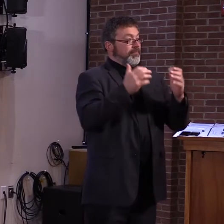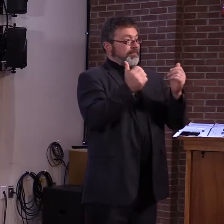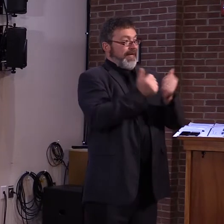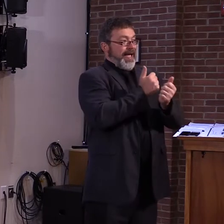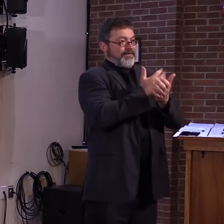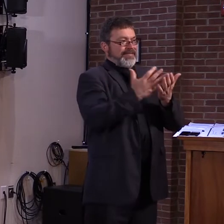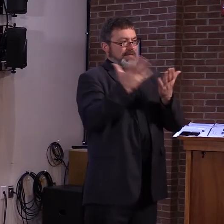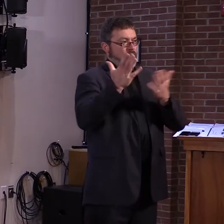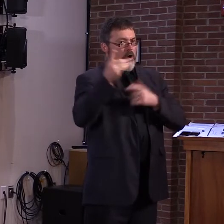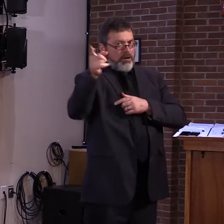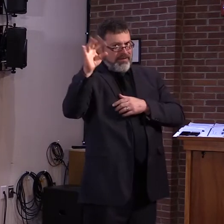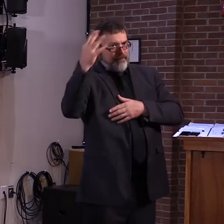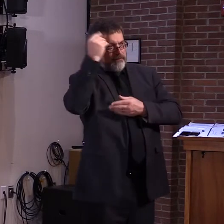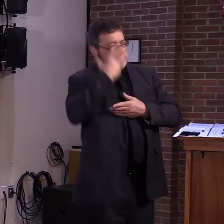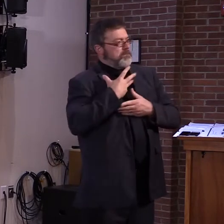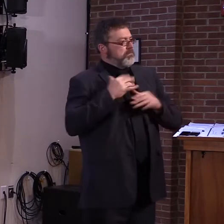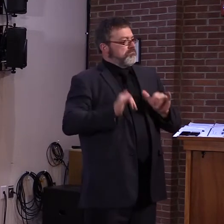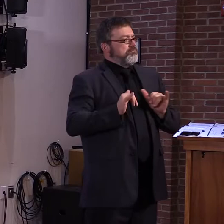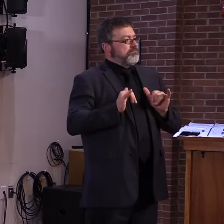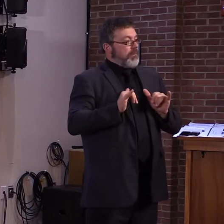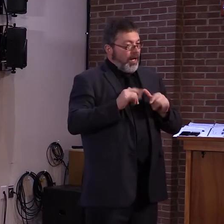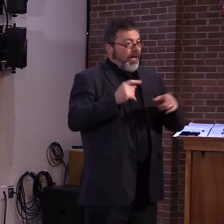select board member.